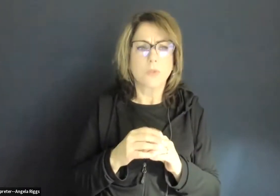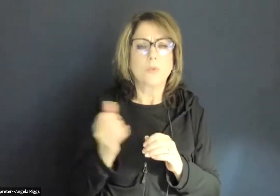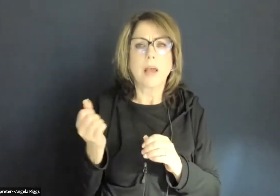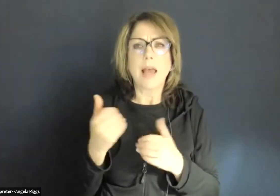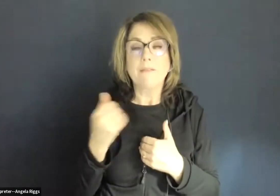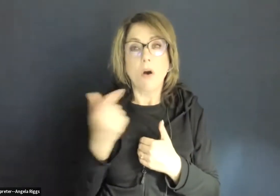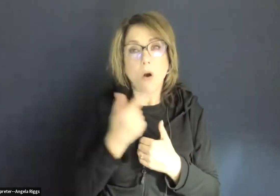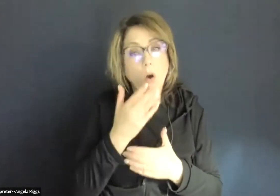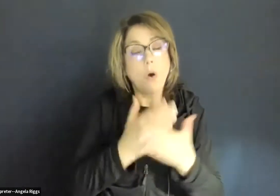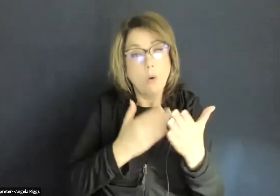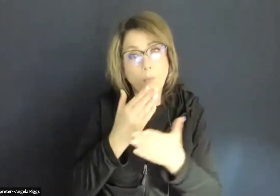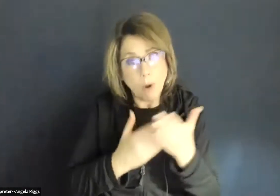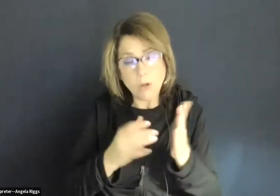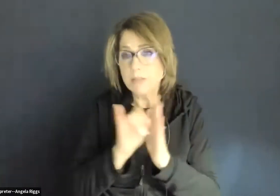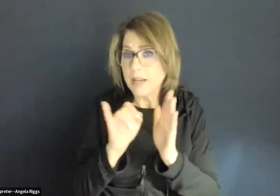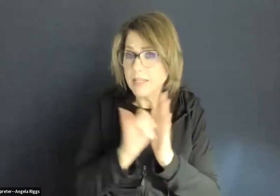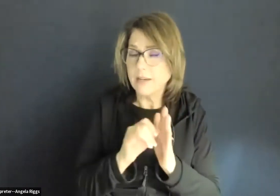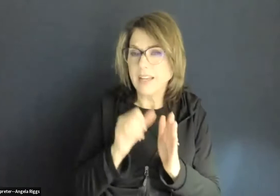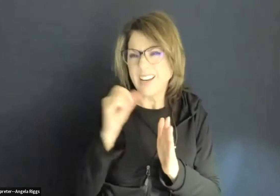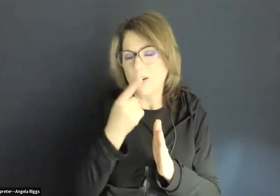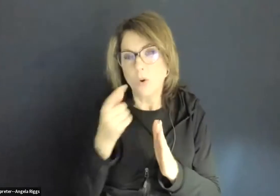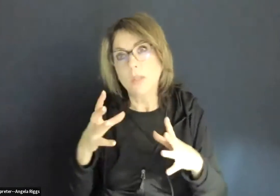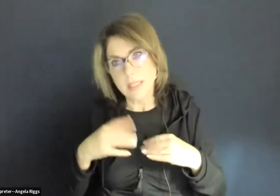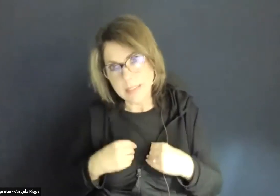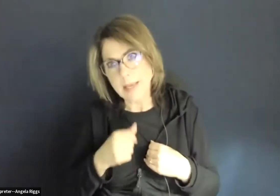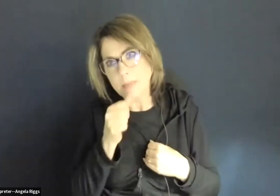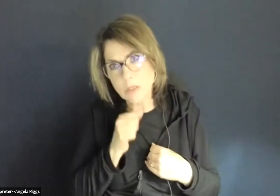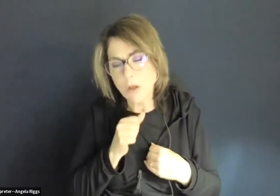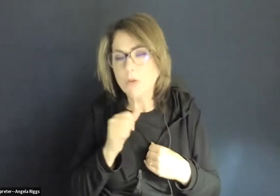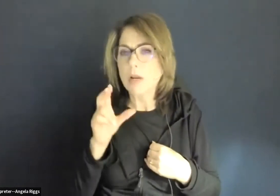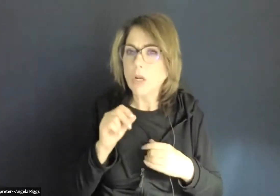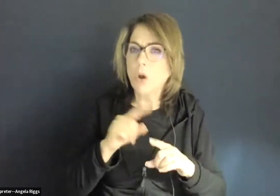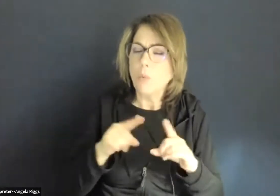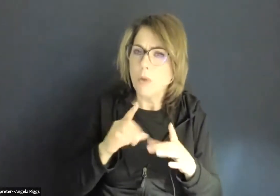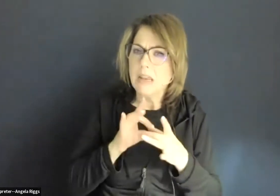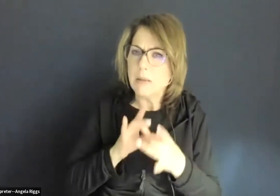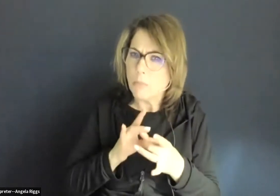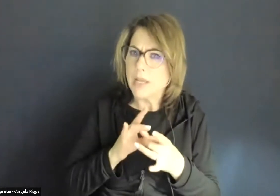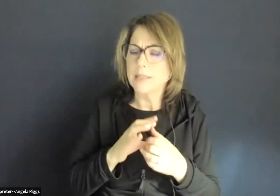identities not just accepted and tolerated, but embraced.